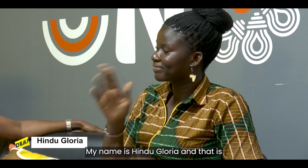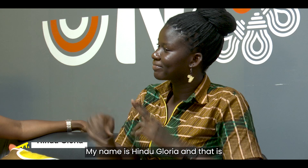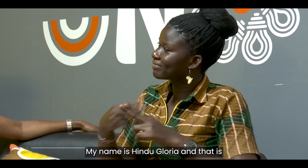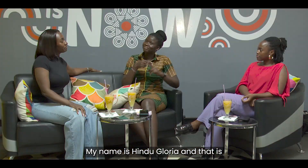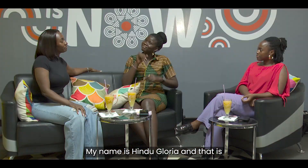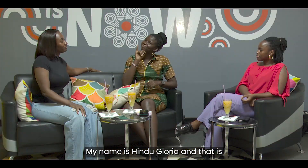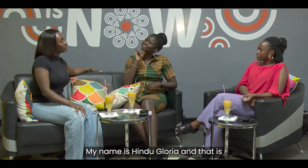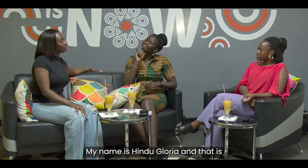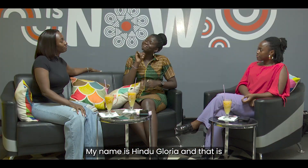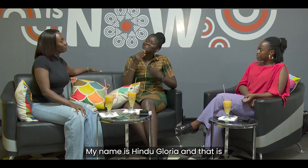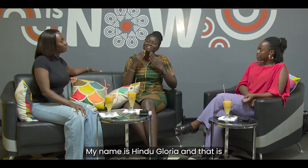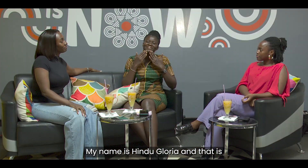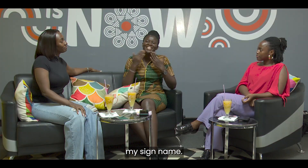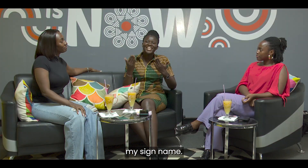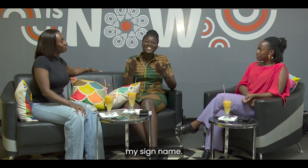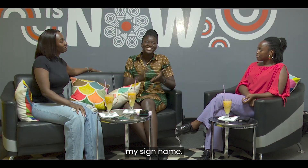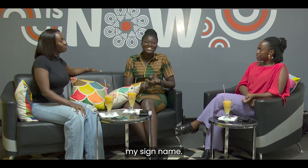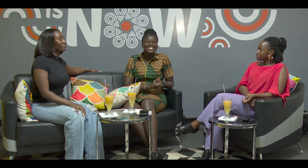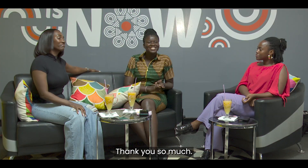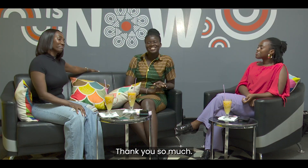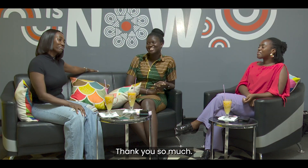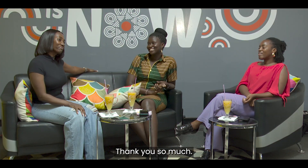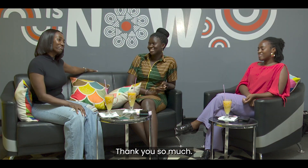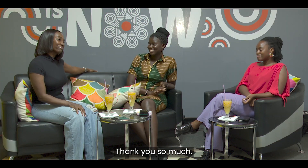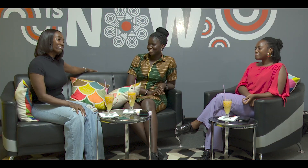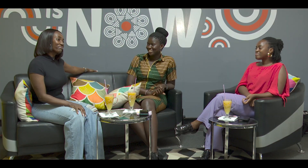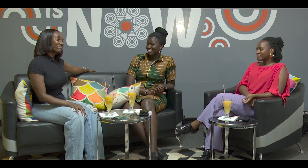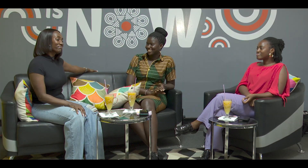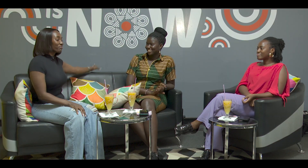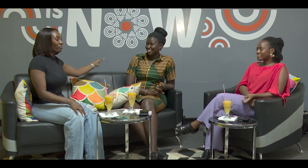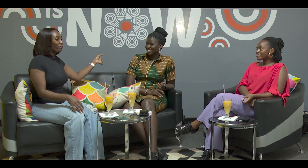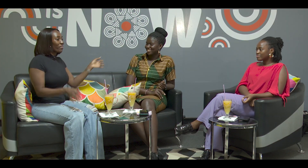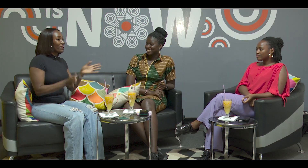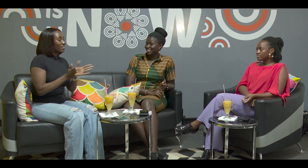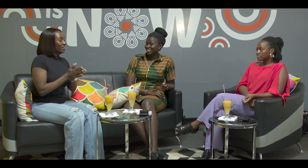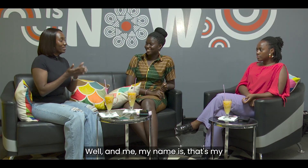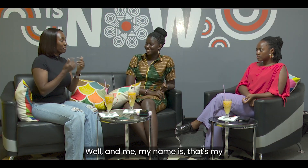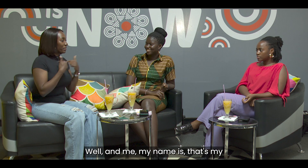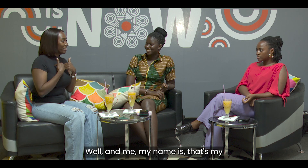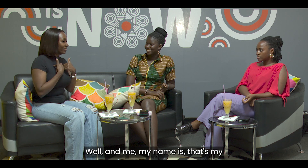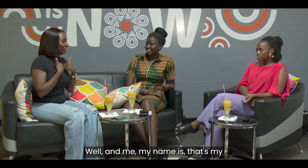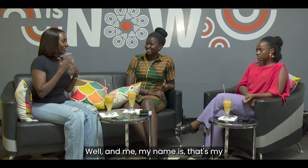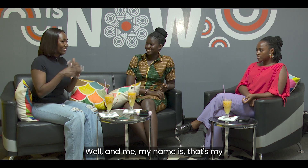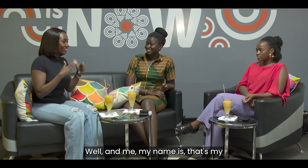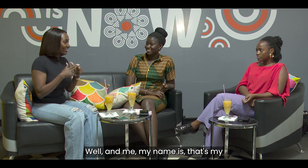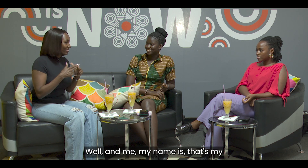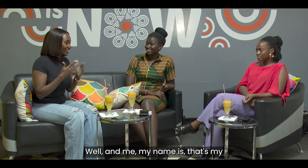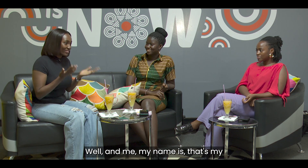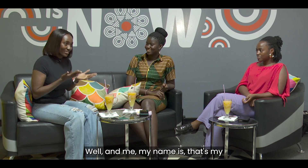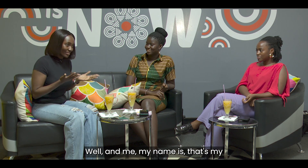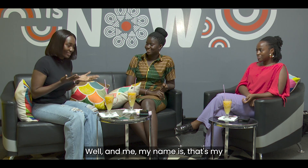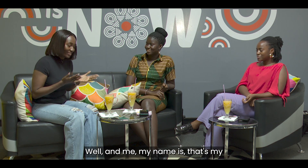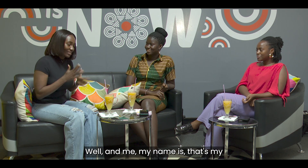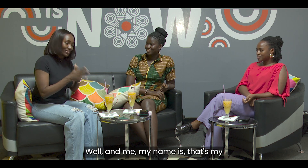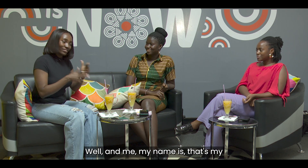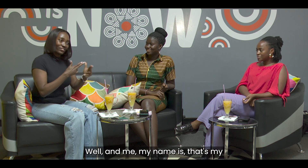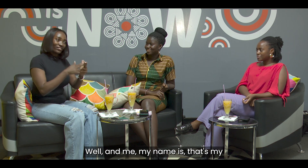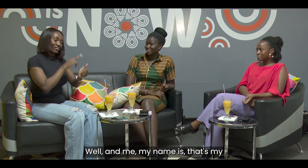Gloria, and that is my sign name. Thank you so much. Well, and me, my name